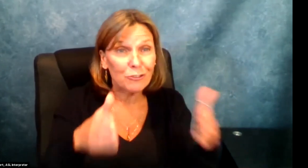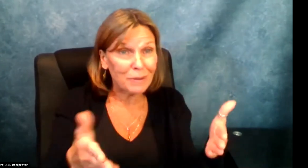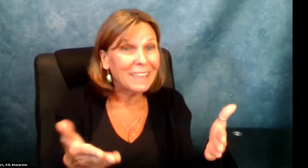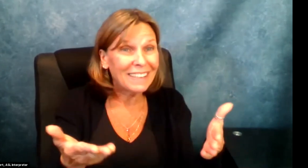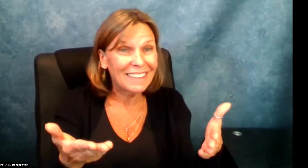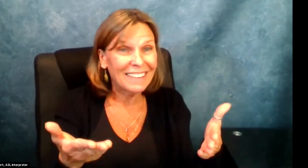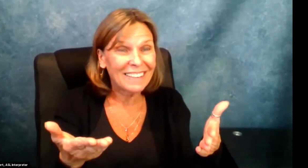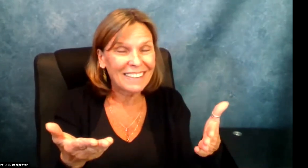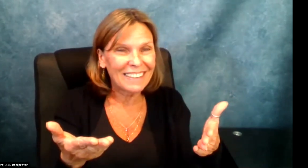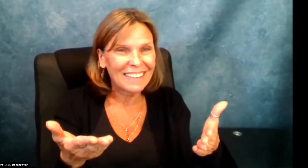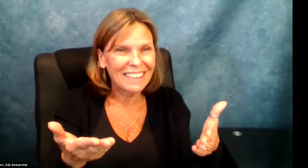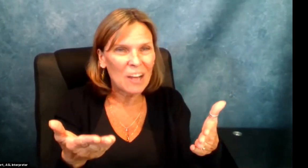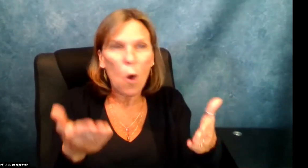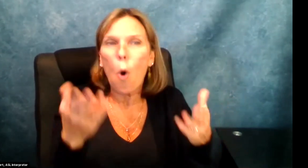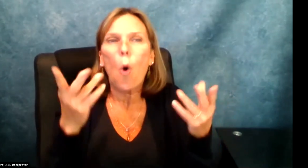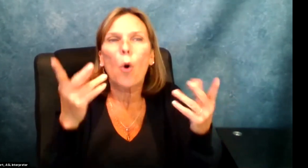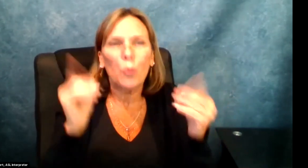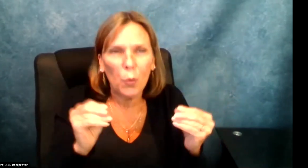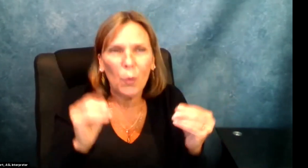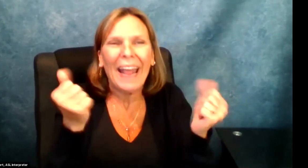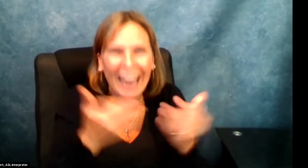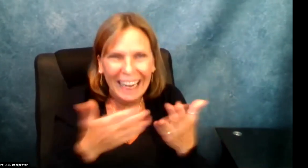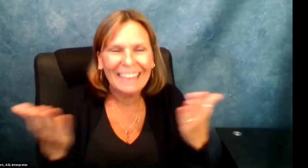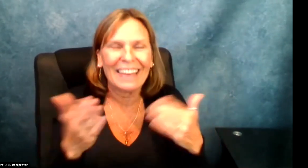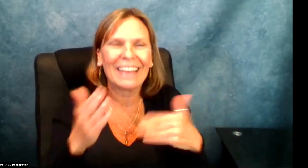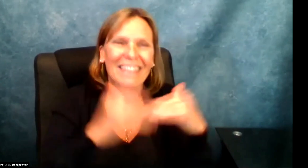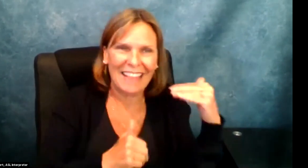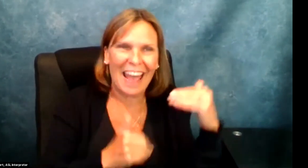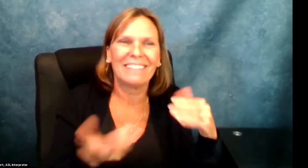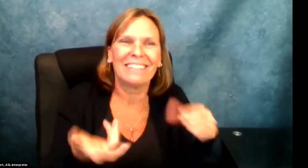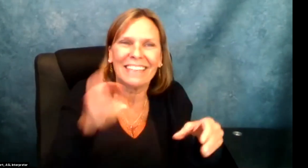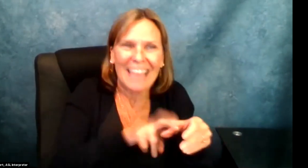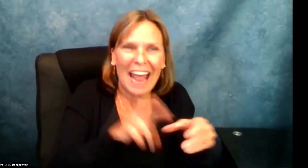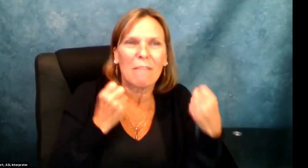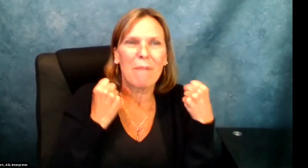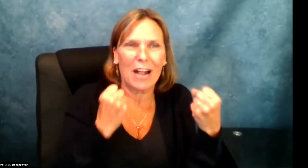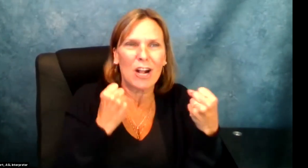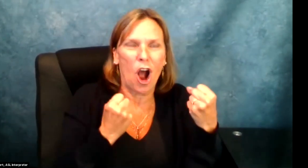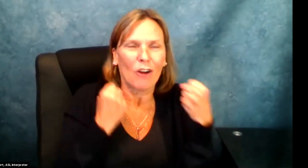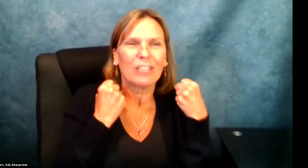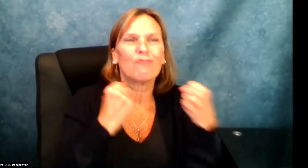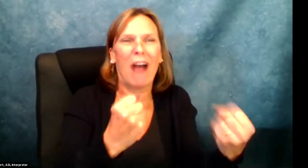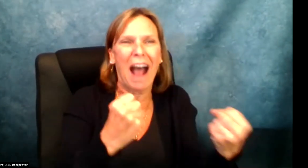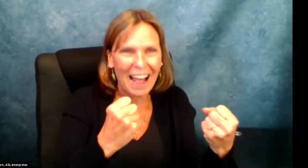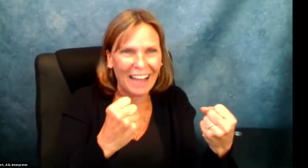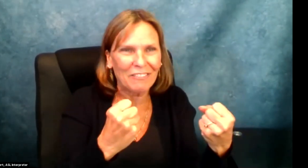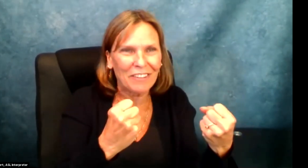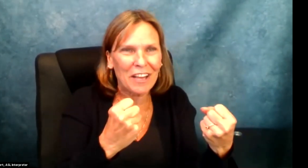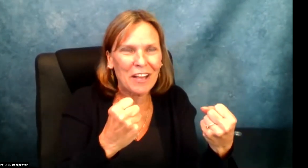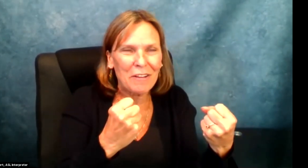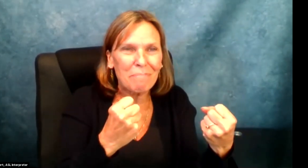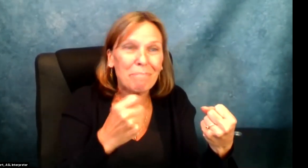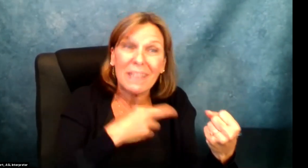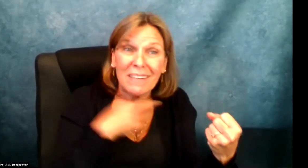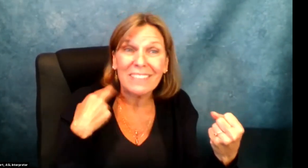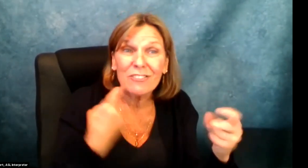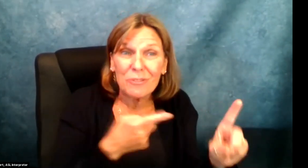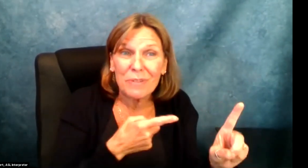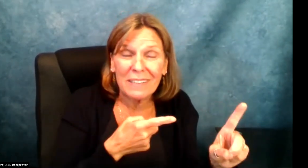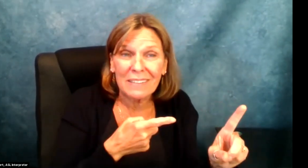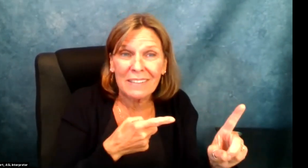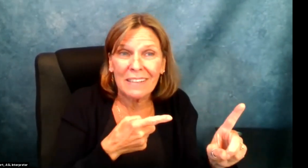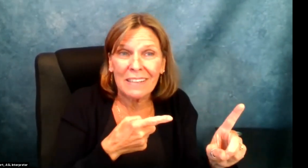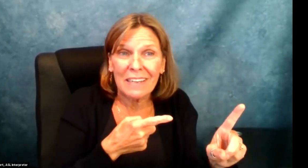anything else than get in my car, because riding in my car is very risky. But I need to make a decision about the balance of